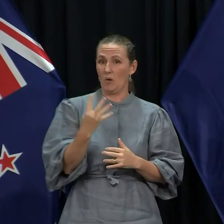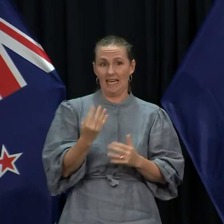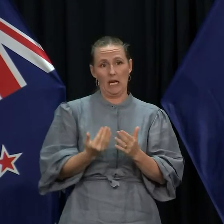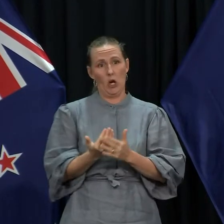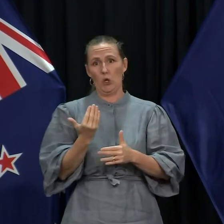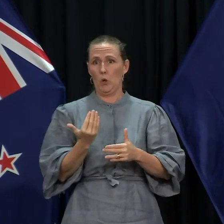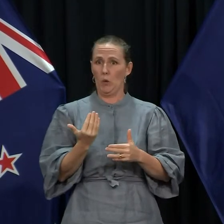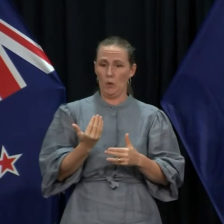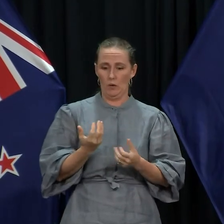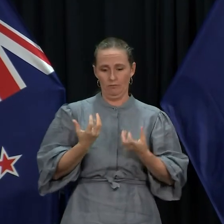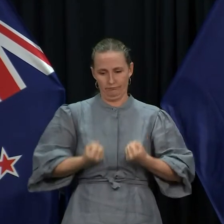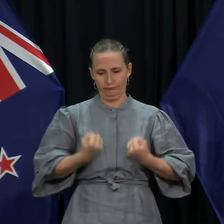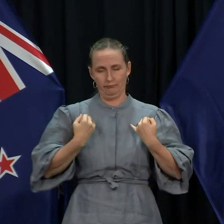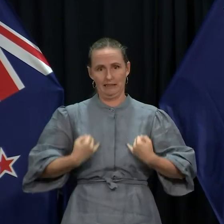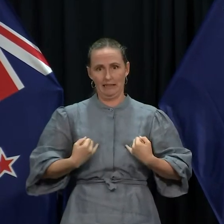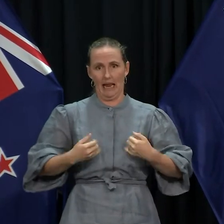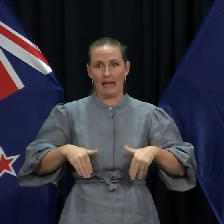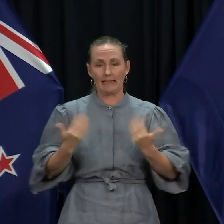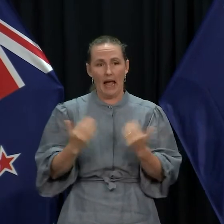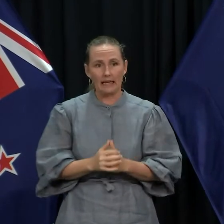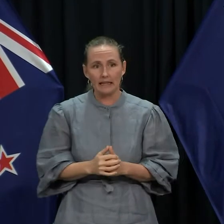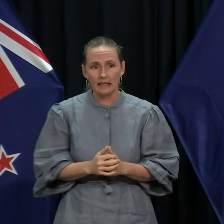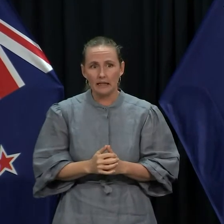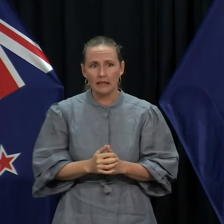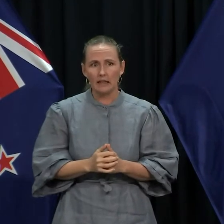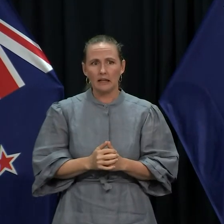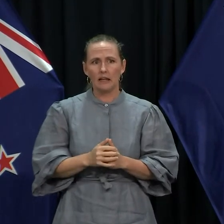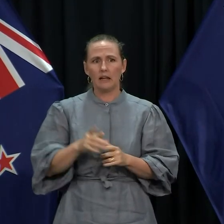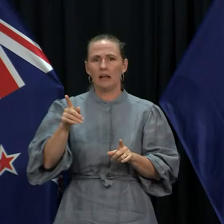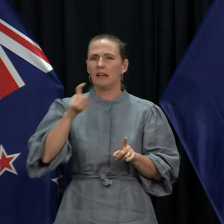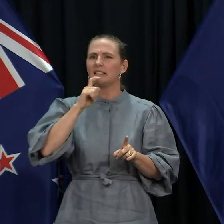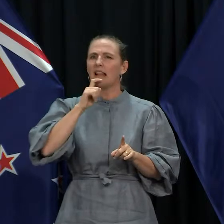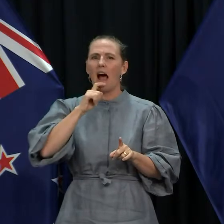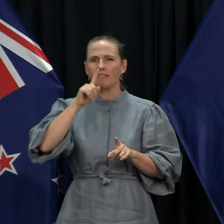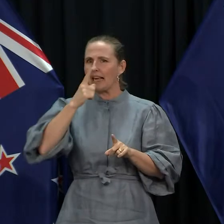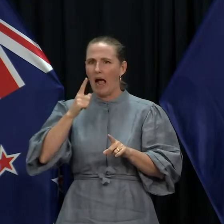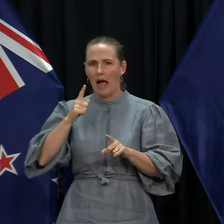health struggled with the lack of staff for contact tracing. Does that concern you?